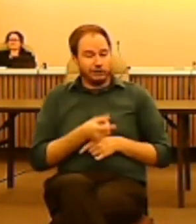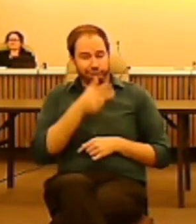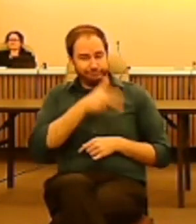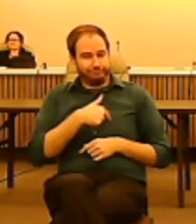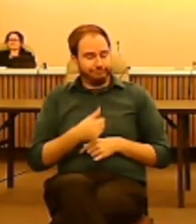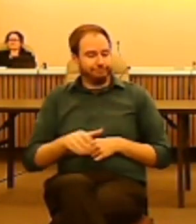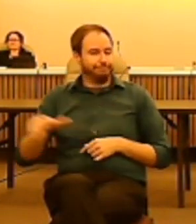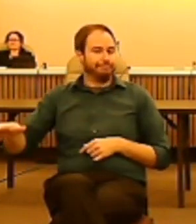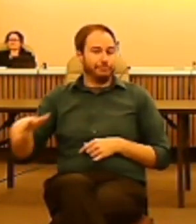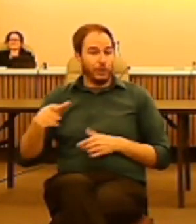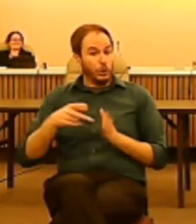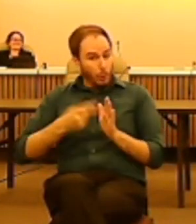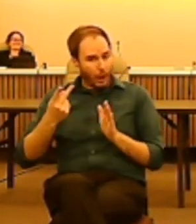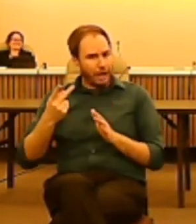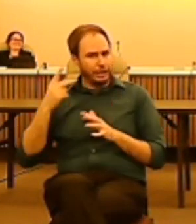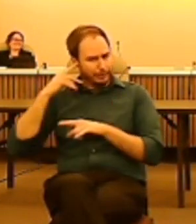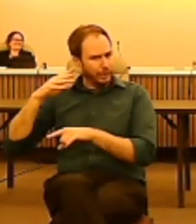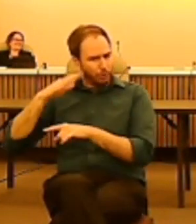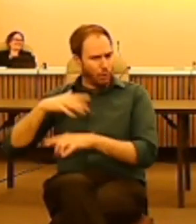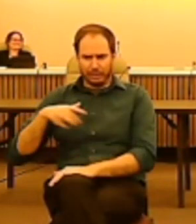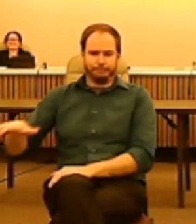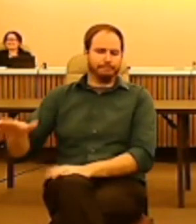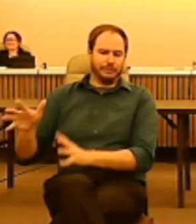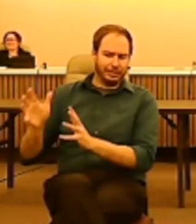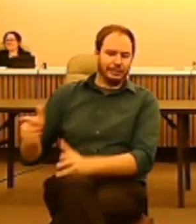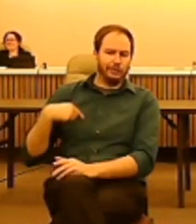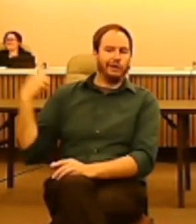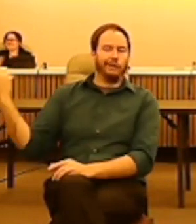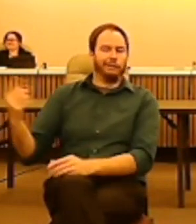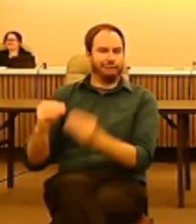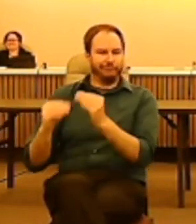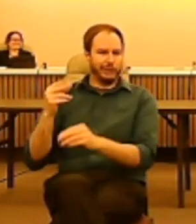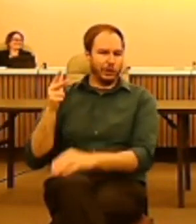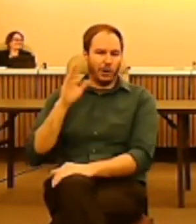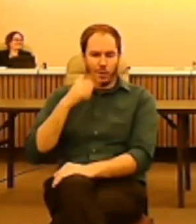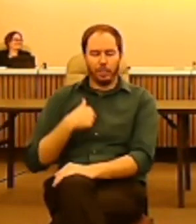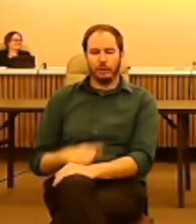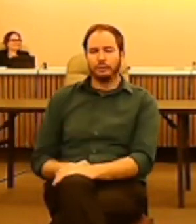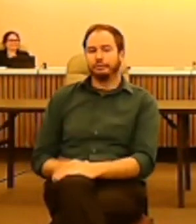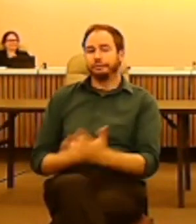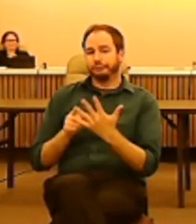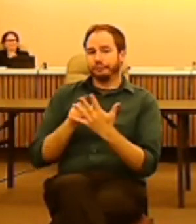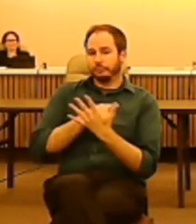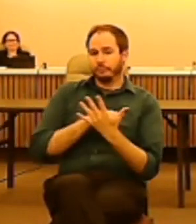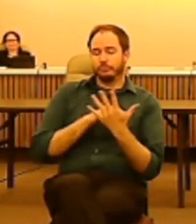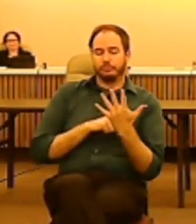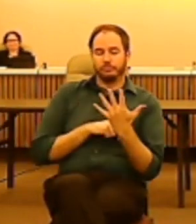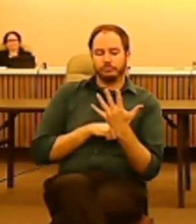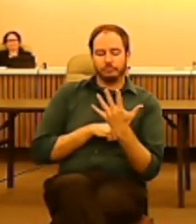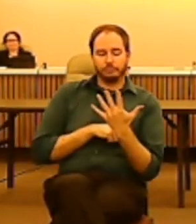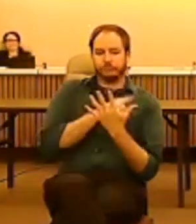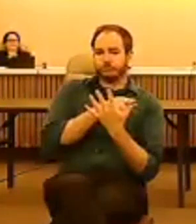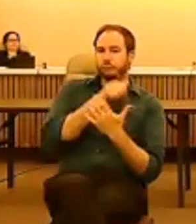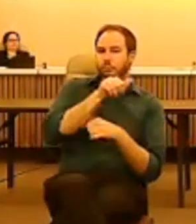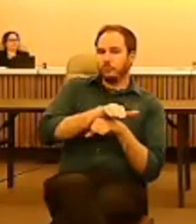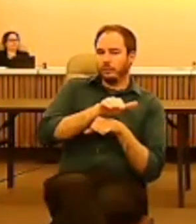so it went off twice. I don't think I'm not touching it till I get in the car. Okay, anyone else? Tomorrow